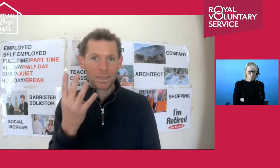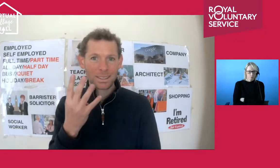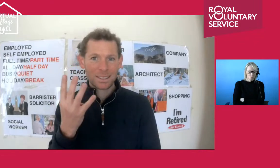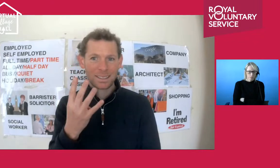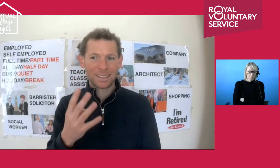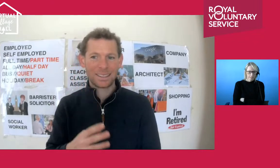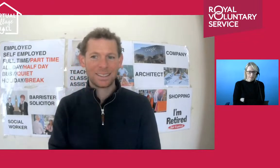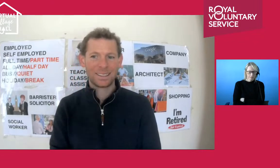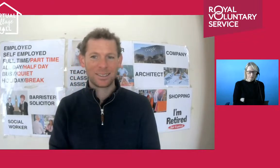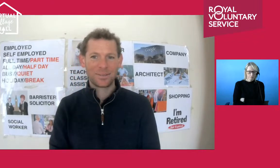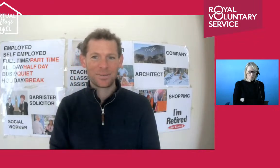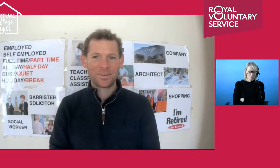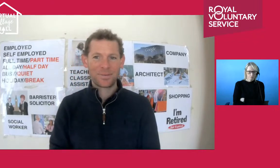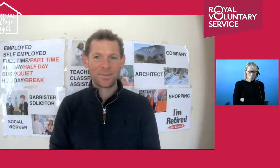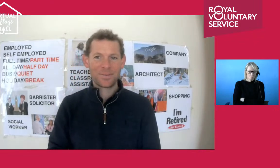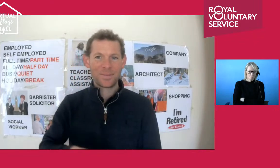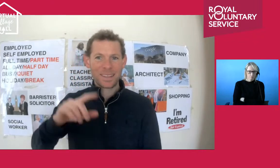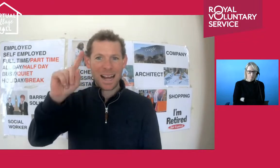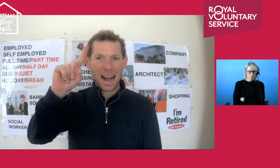Number 14.